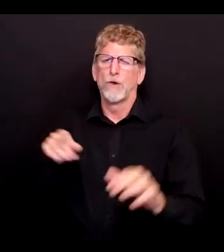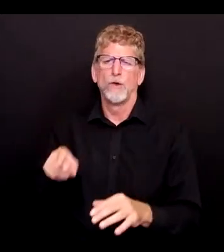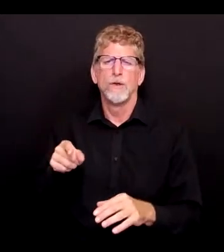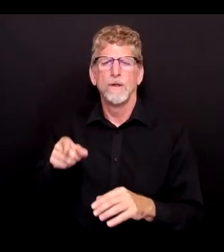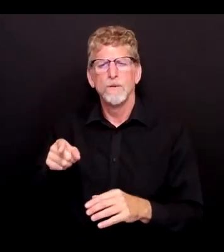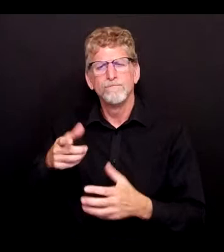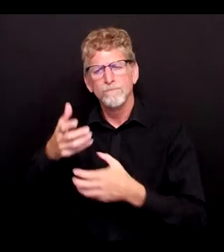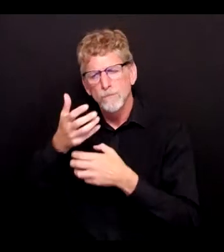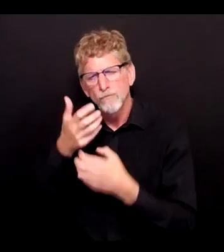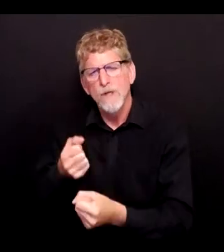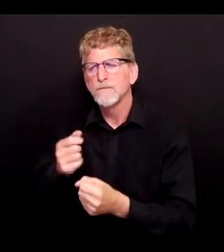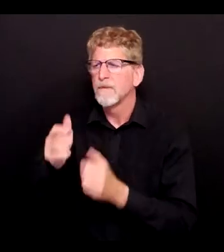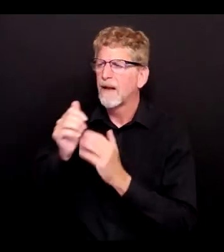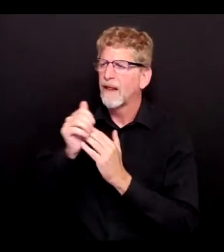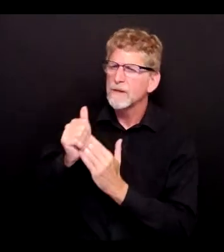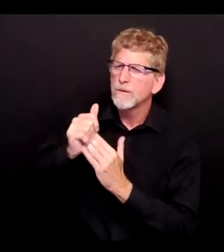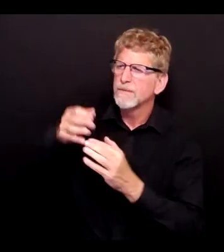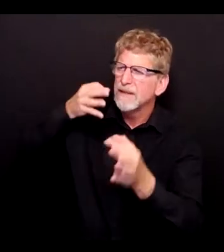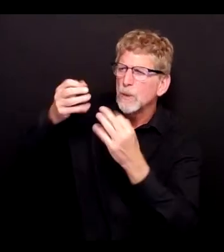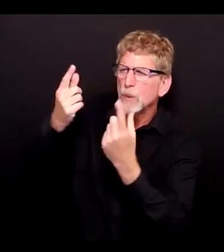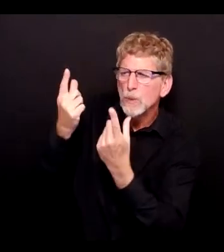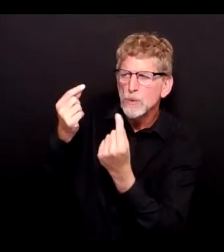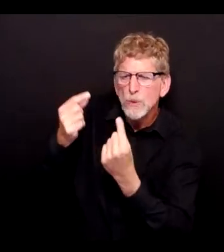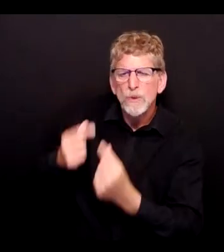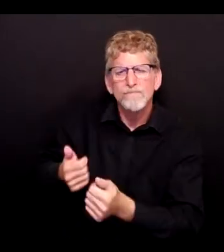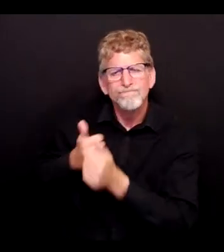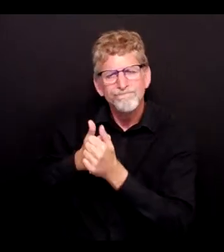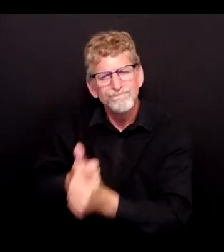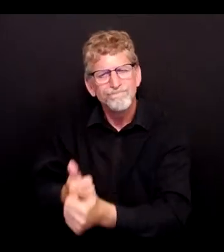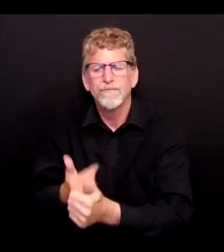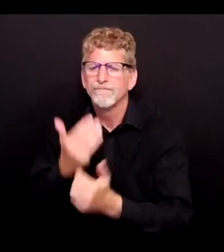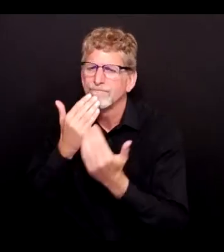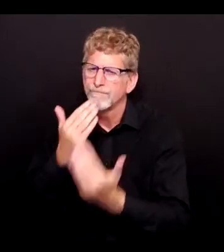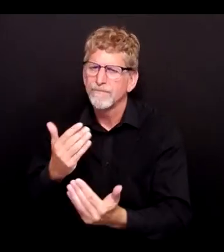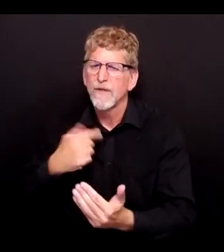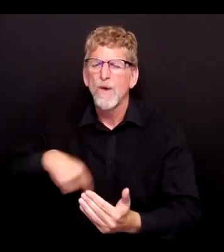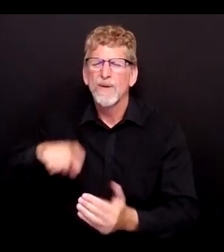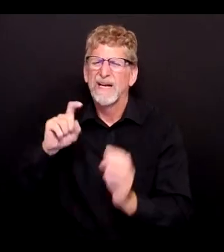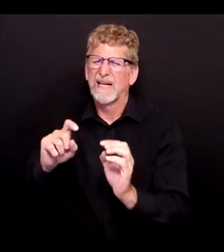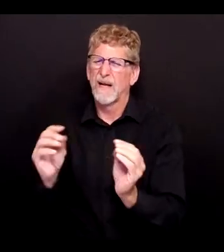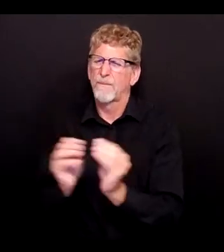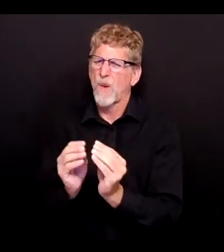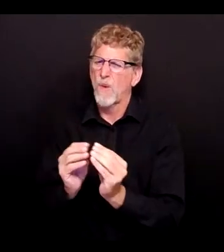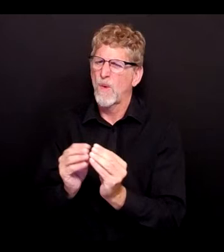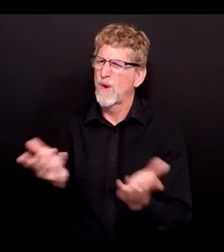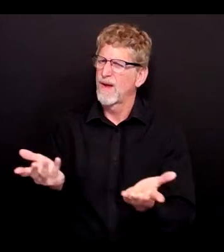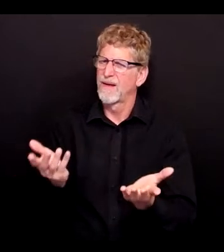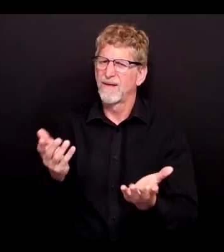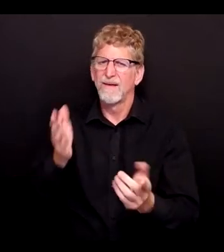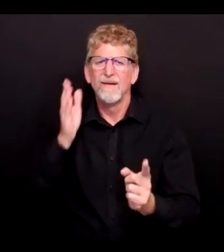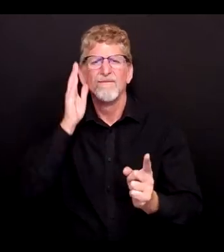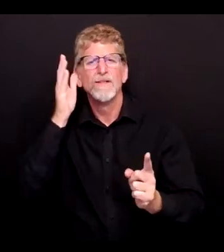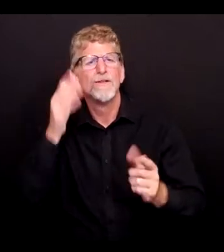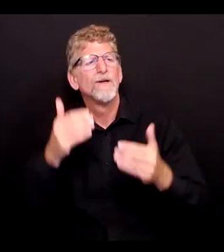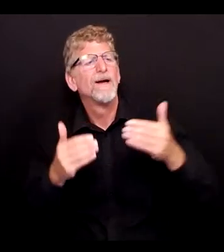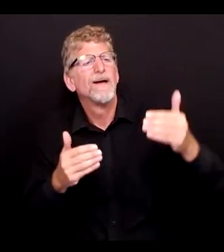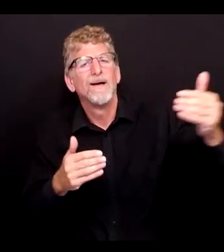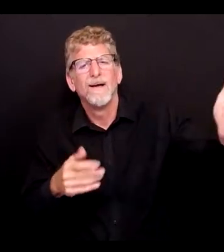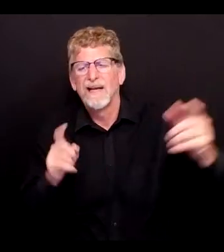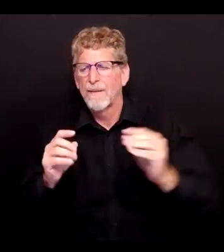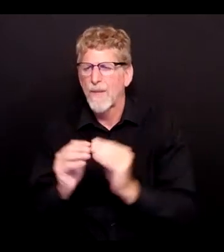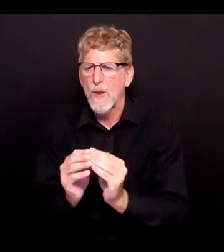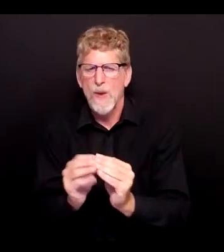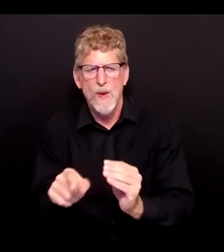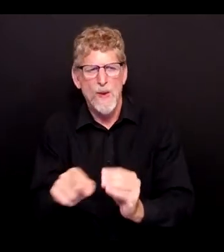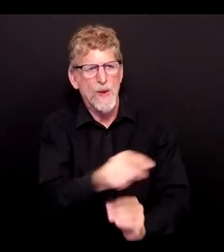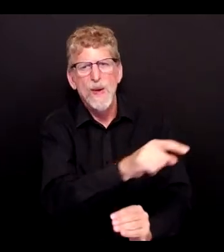kind of thing that we're going to need to do a lot more of in the coming months. I think we're a ways away yet from